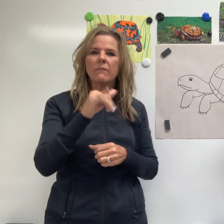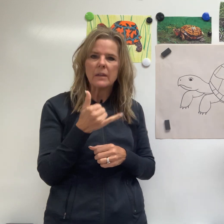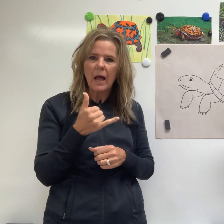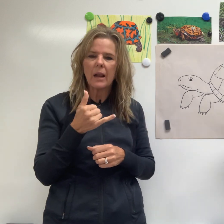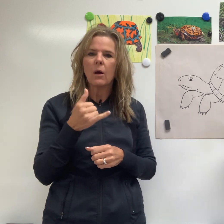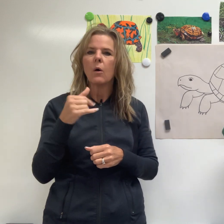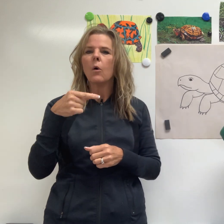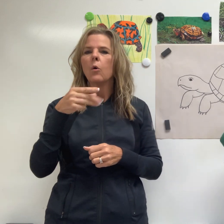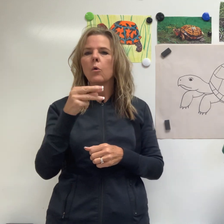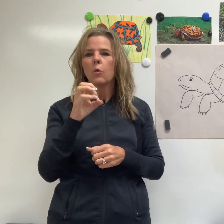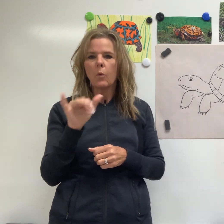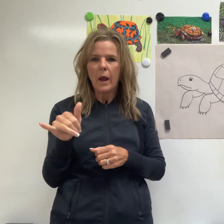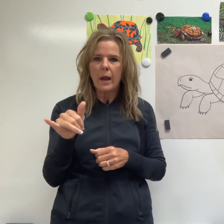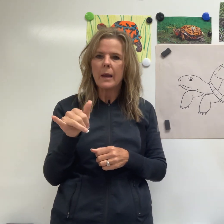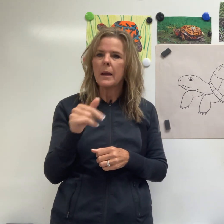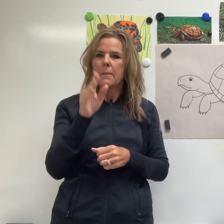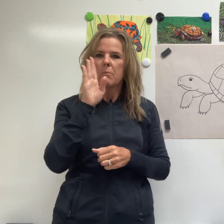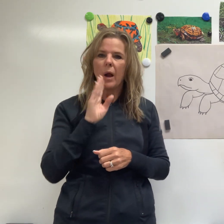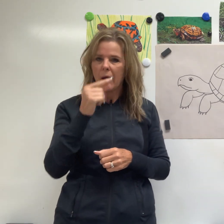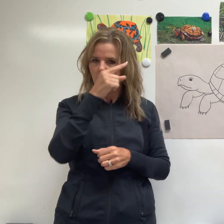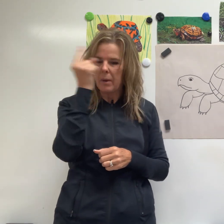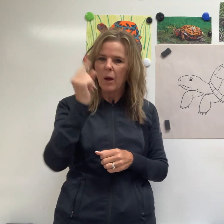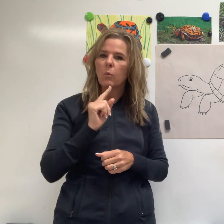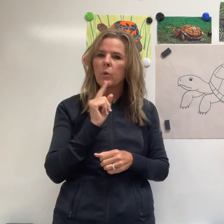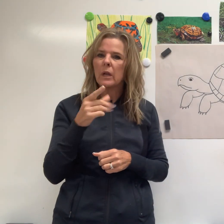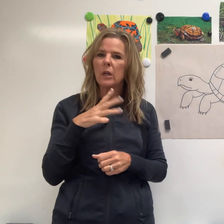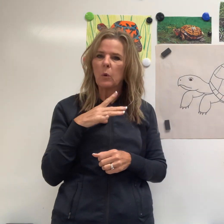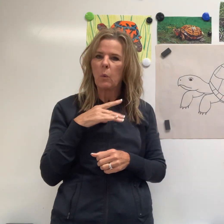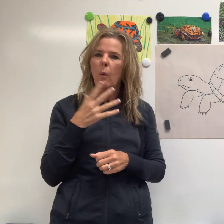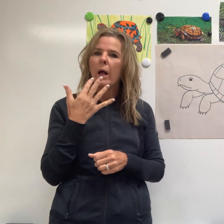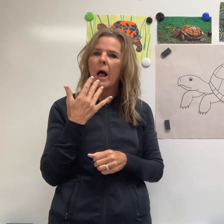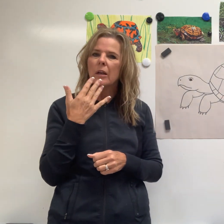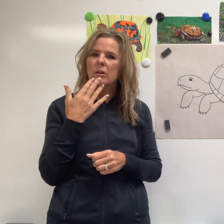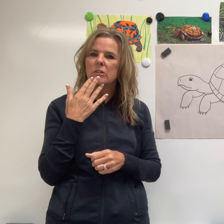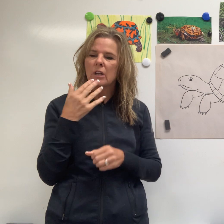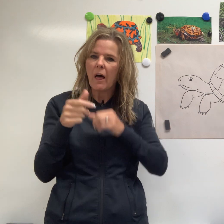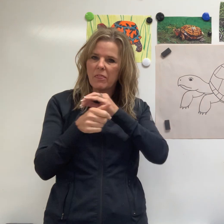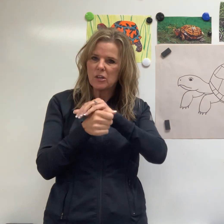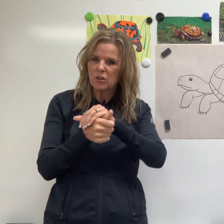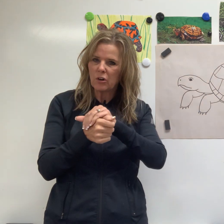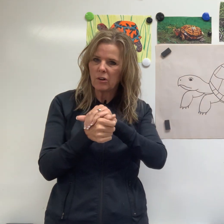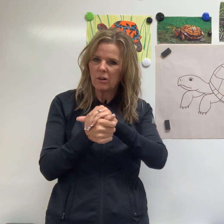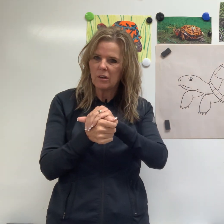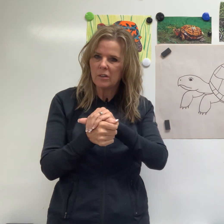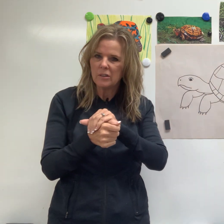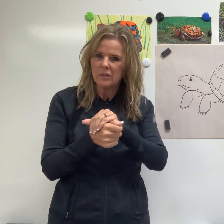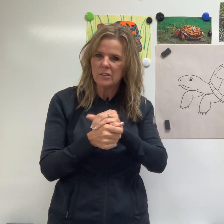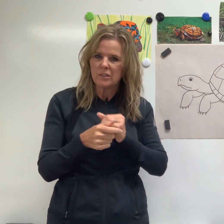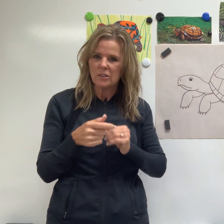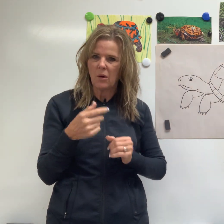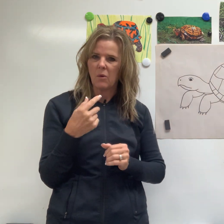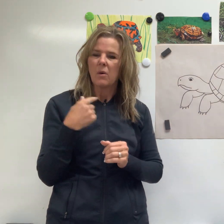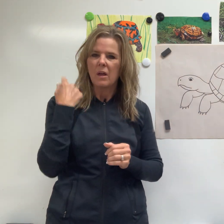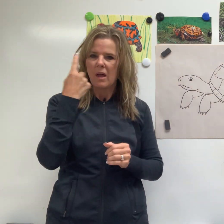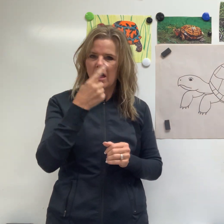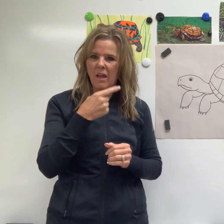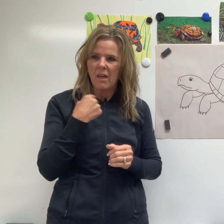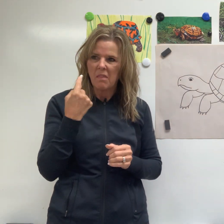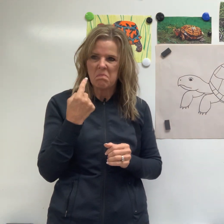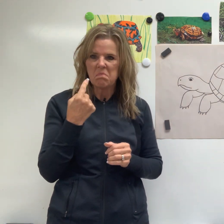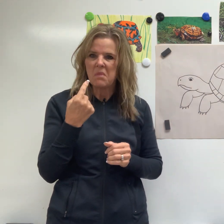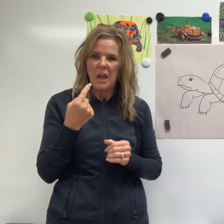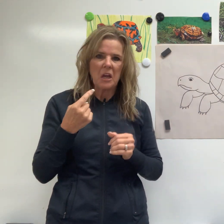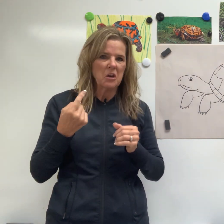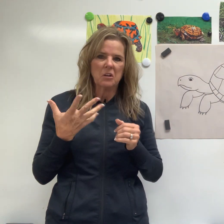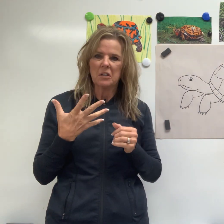yellow, gray, and brown, and black. They're really, really cool. So they look sort of like splatter paint shaped or blob shaped